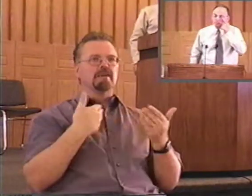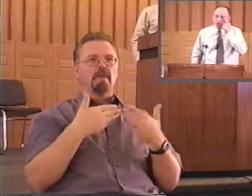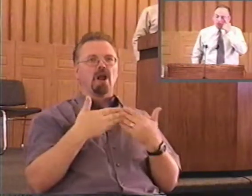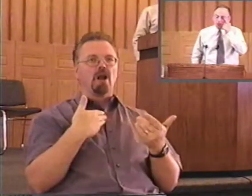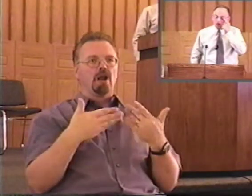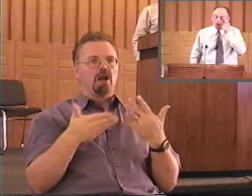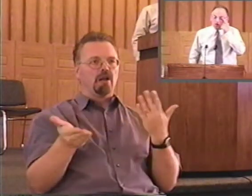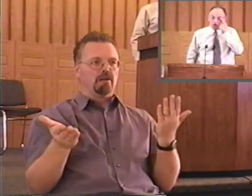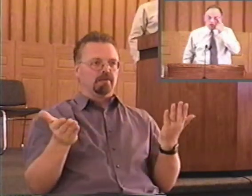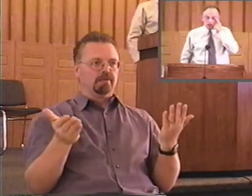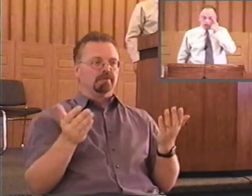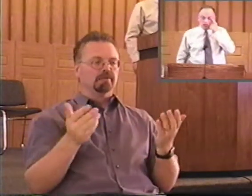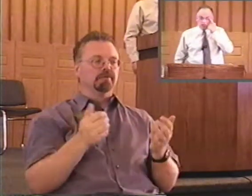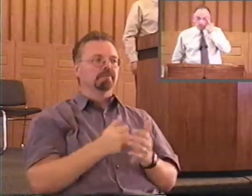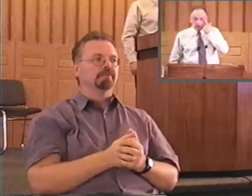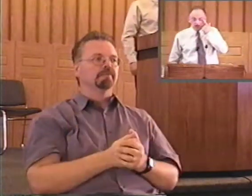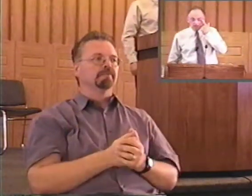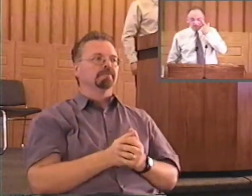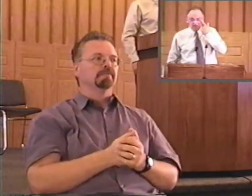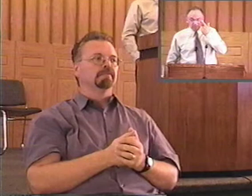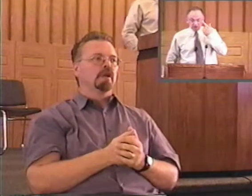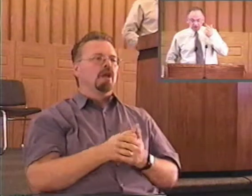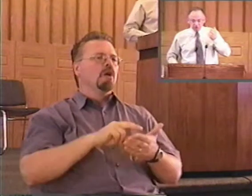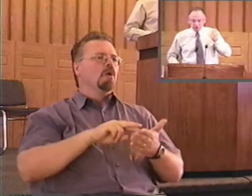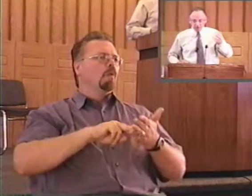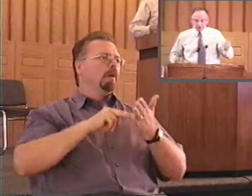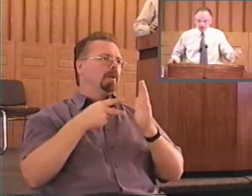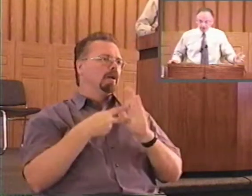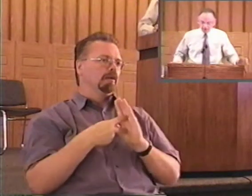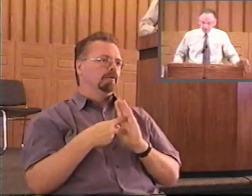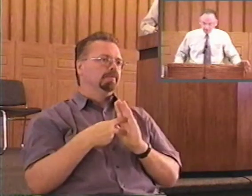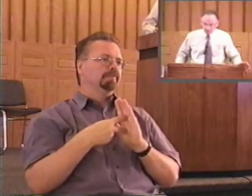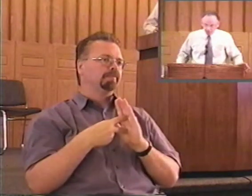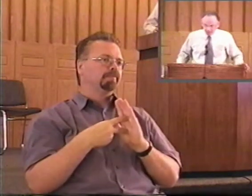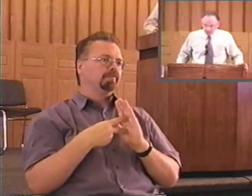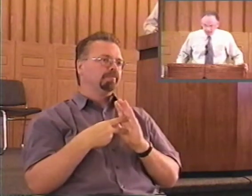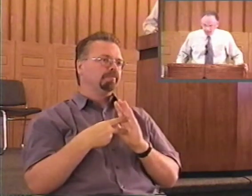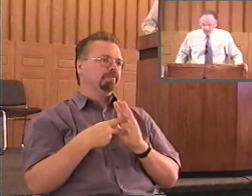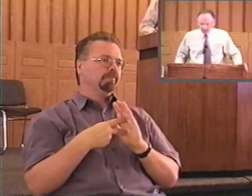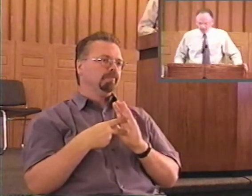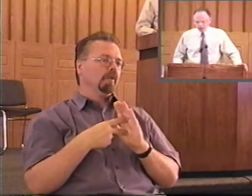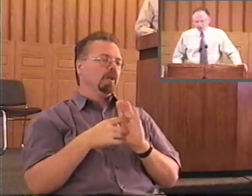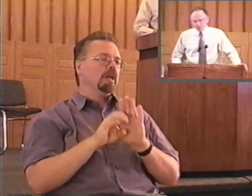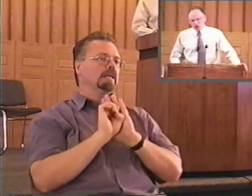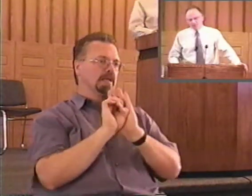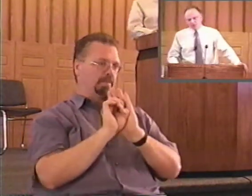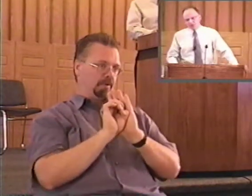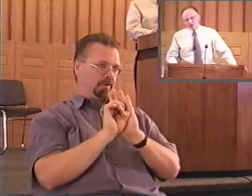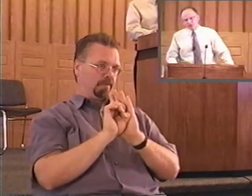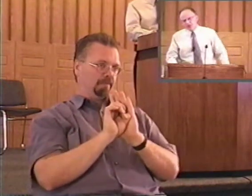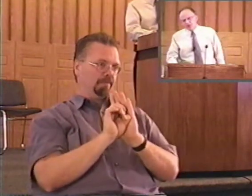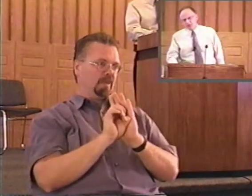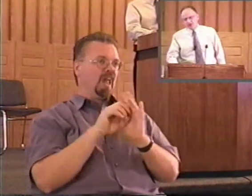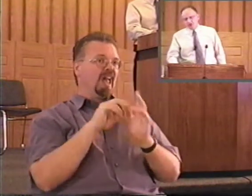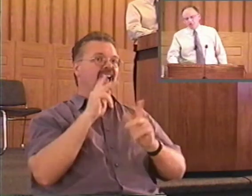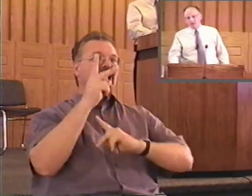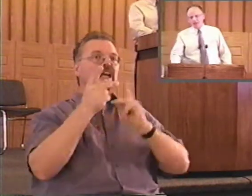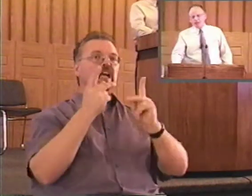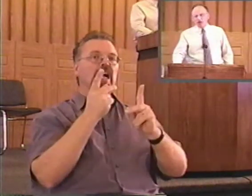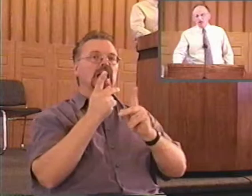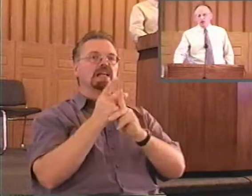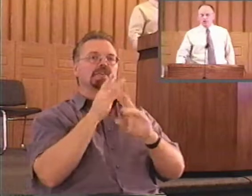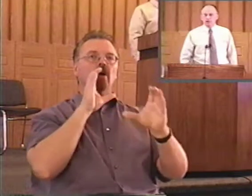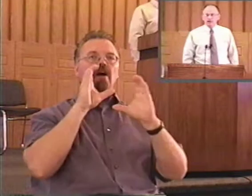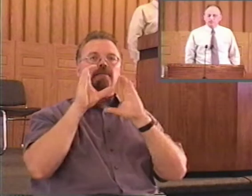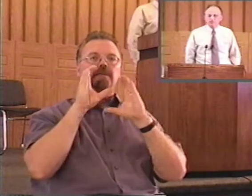What do I mean by that? I mean, for instance, types of conversations